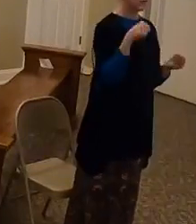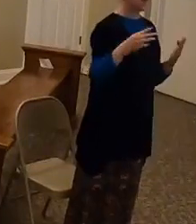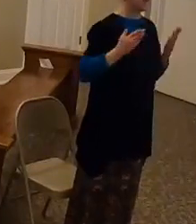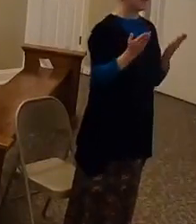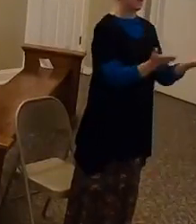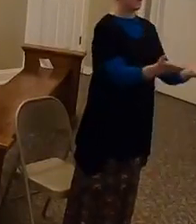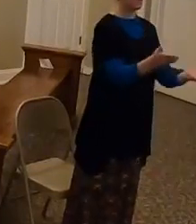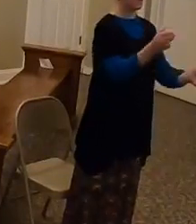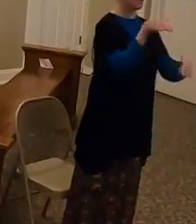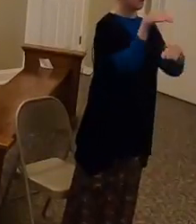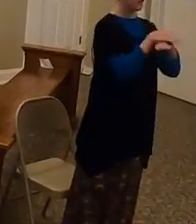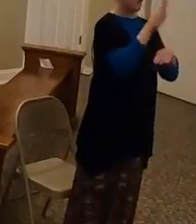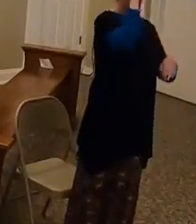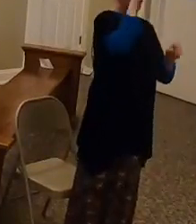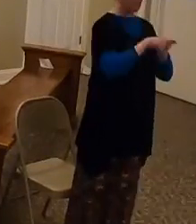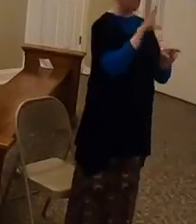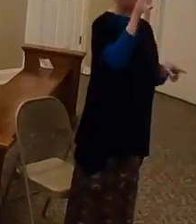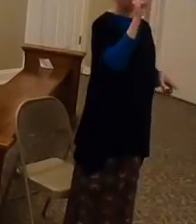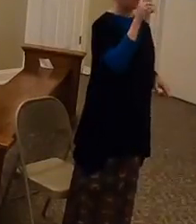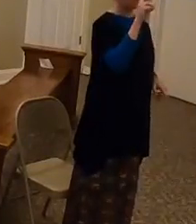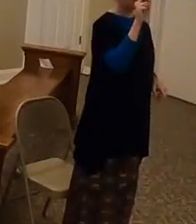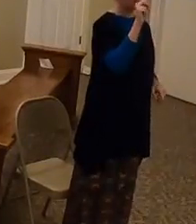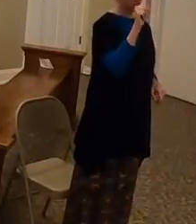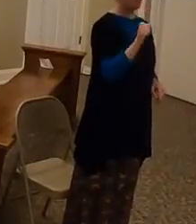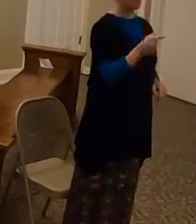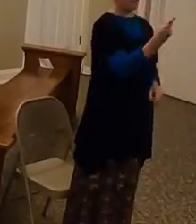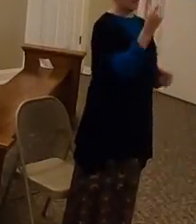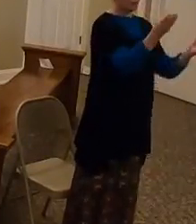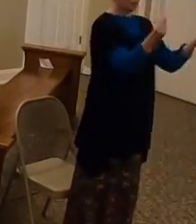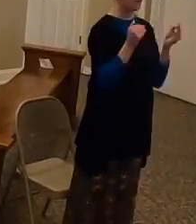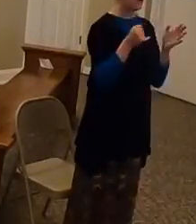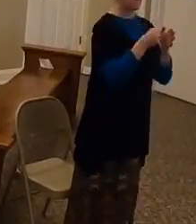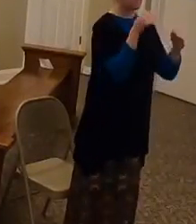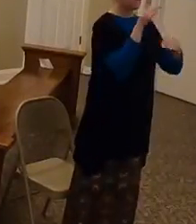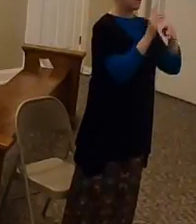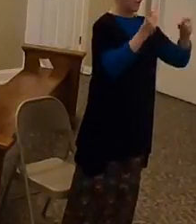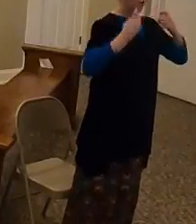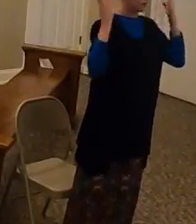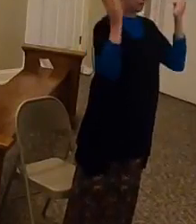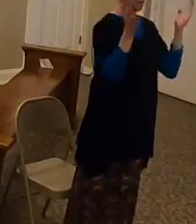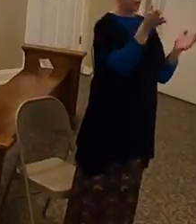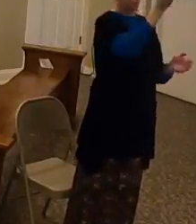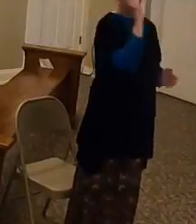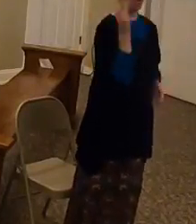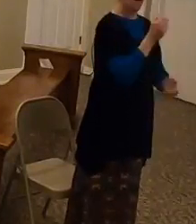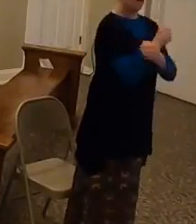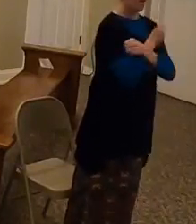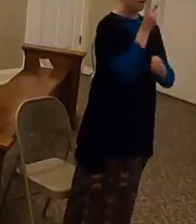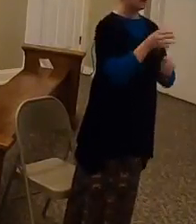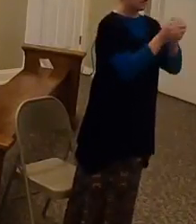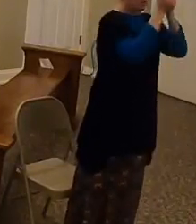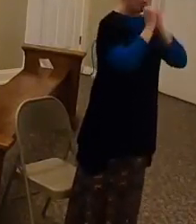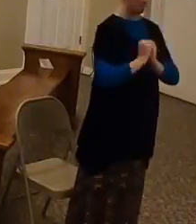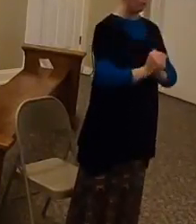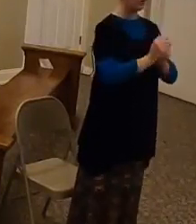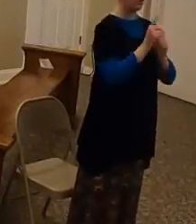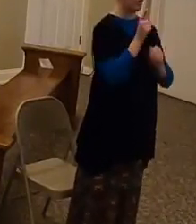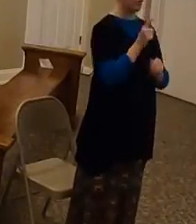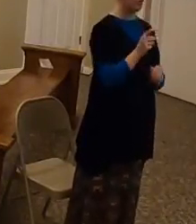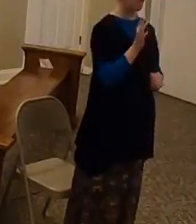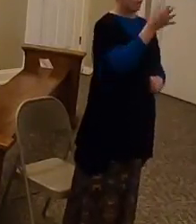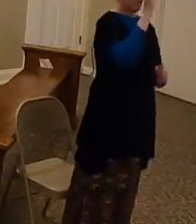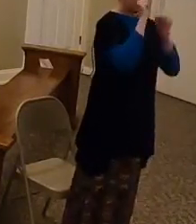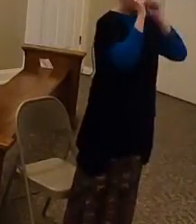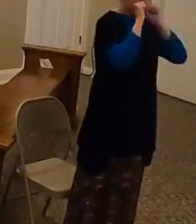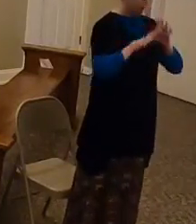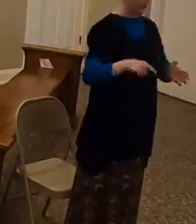tithes and offering this evening, Brother Corona. If you would come and receive it tonight. Hallelujah, God. We love you. We worship you. God,